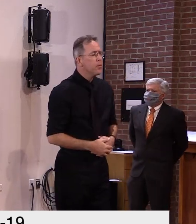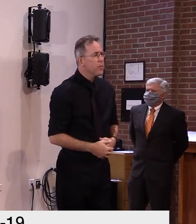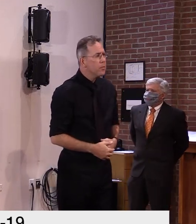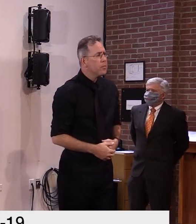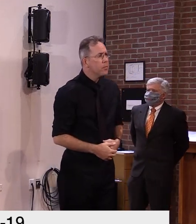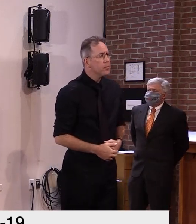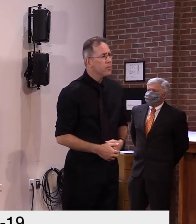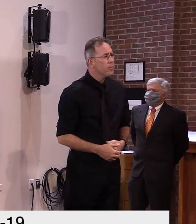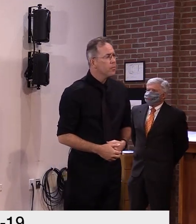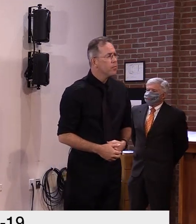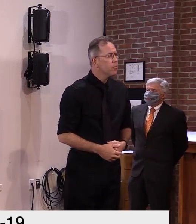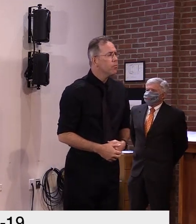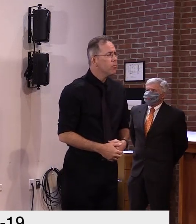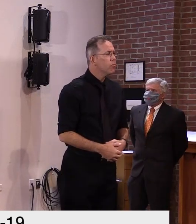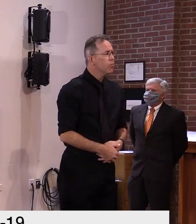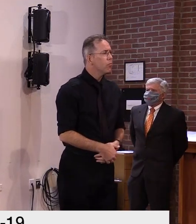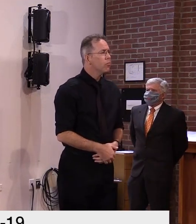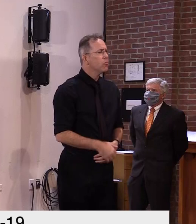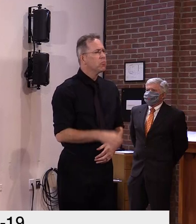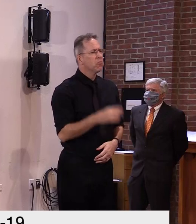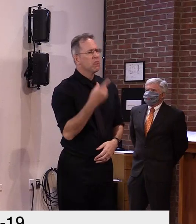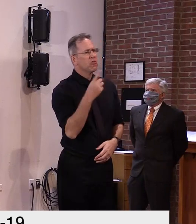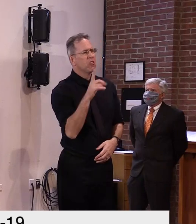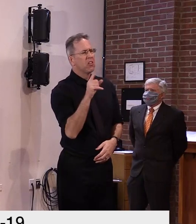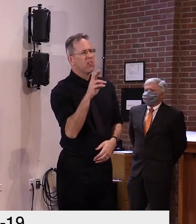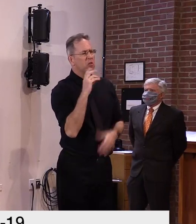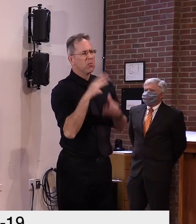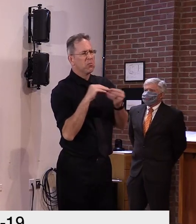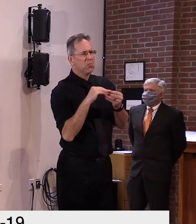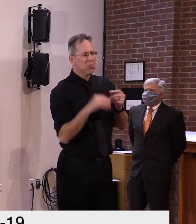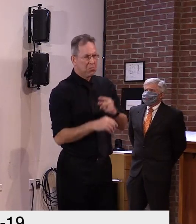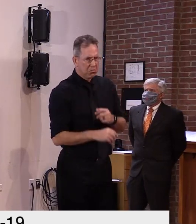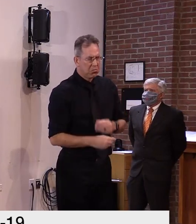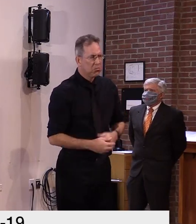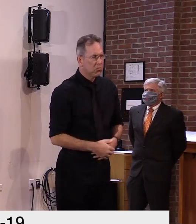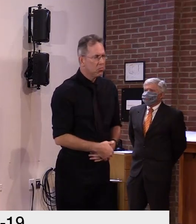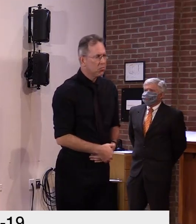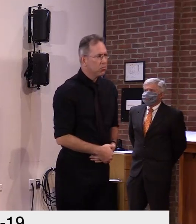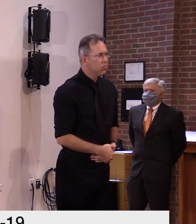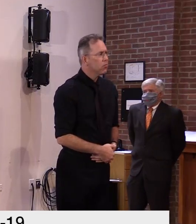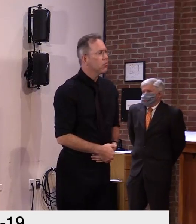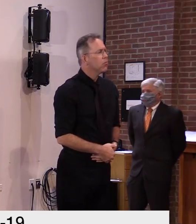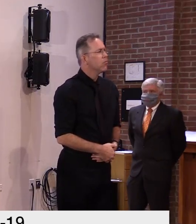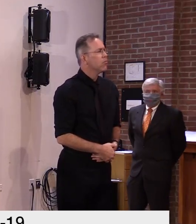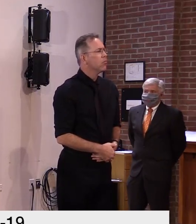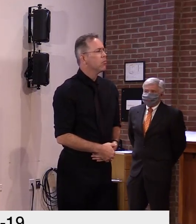Maybe Dr. Levine. I'm not sure we have that information, but Dr. Levine.